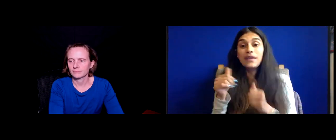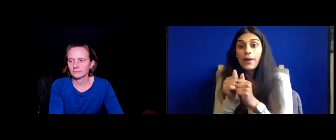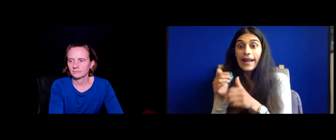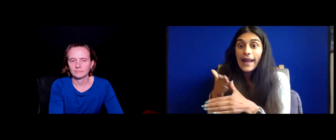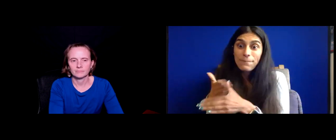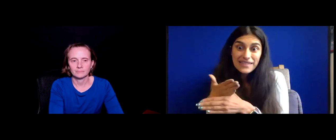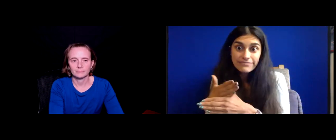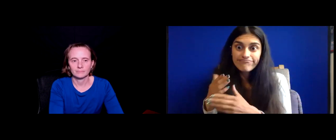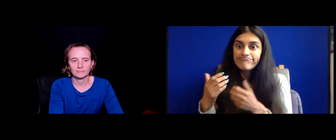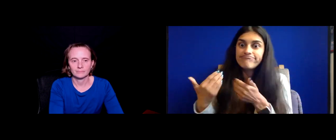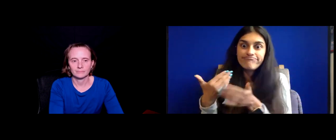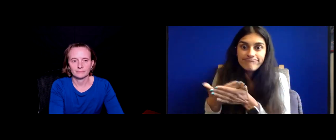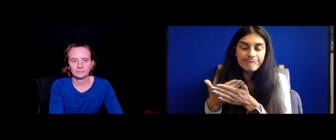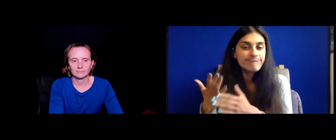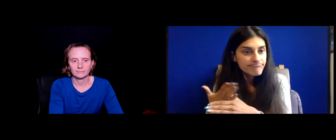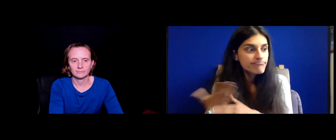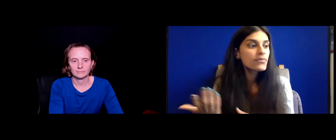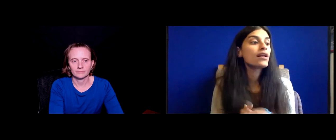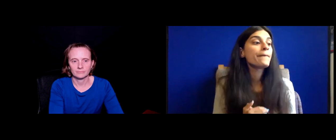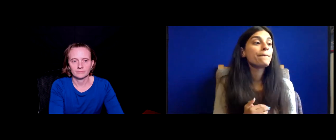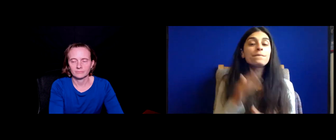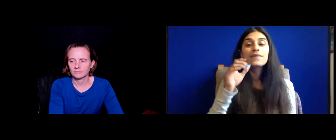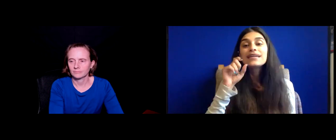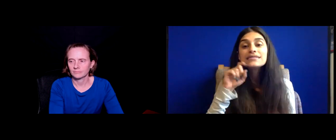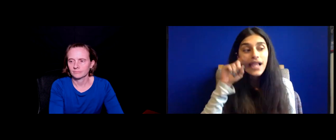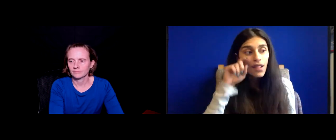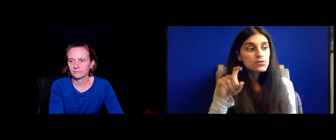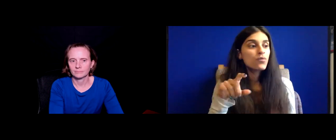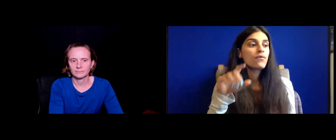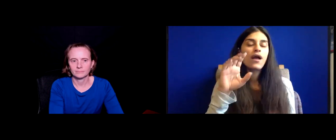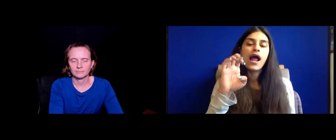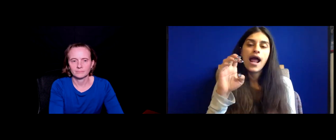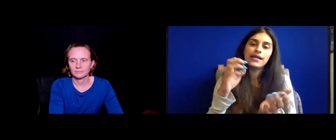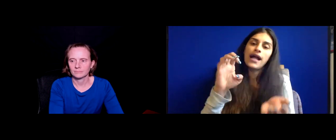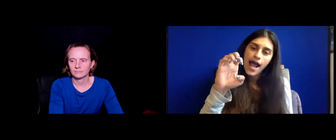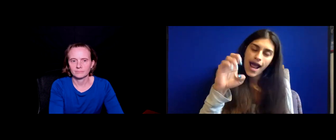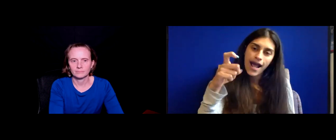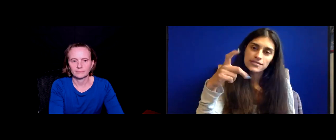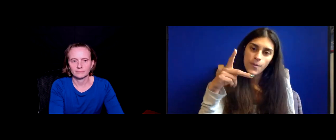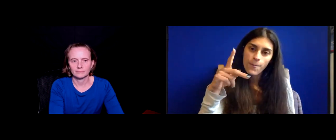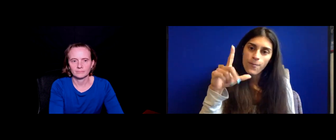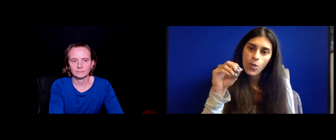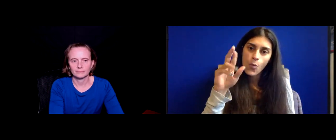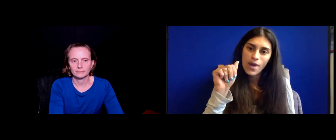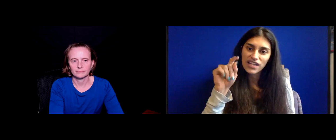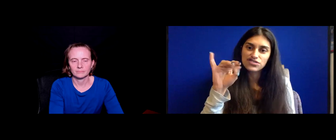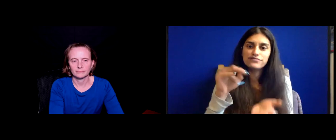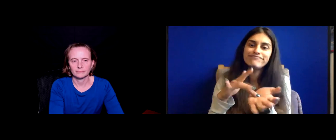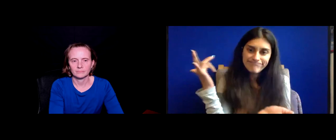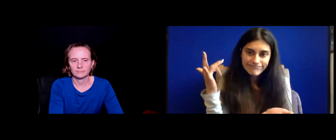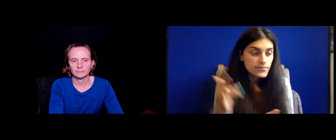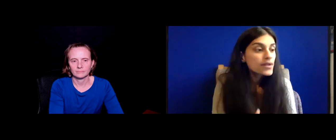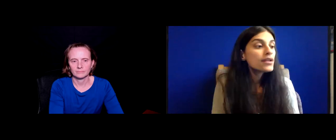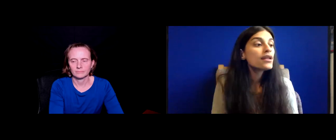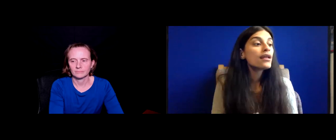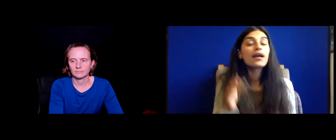sexual violence, and that can even happen with an intimate partner. There's sexual